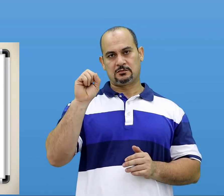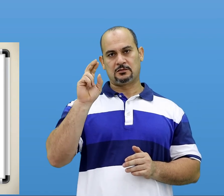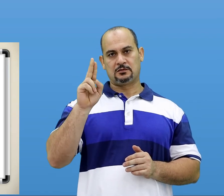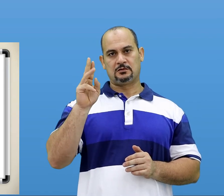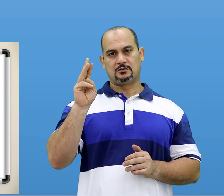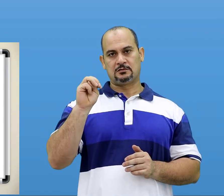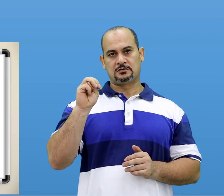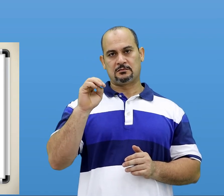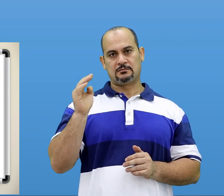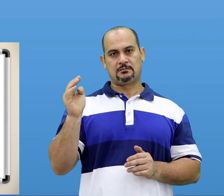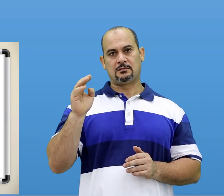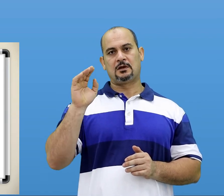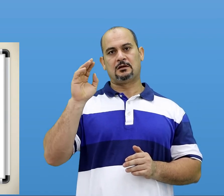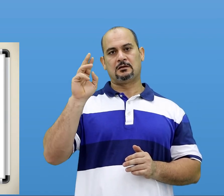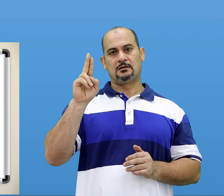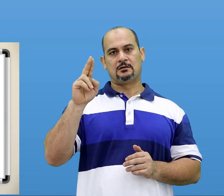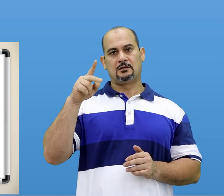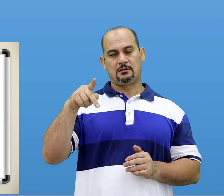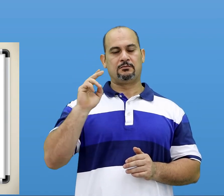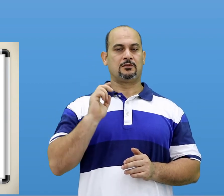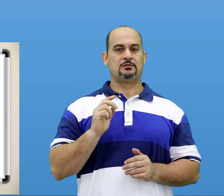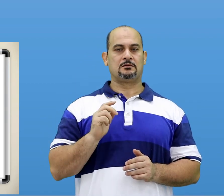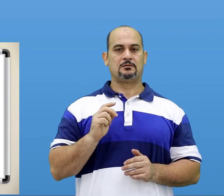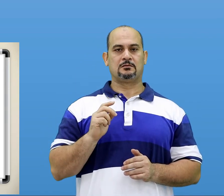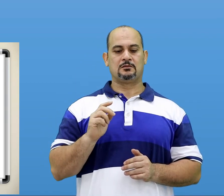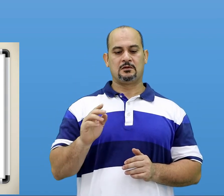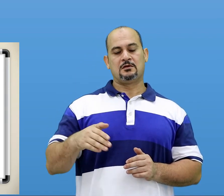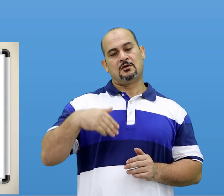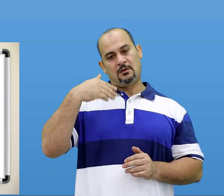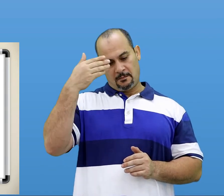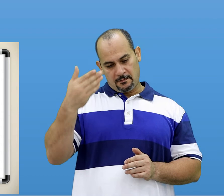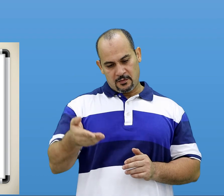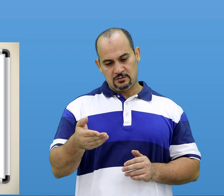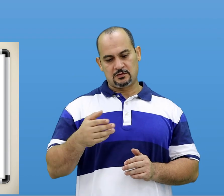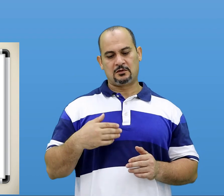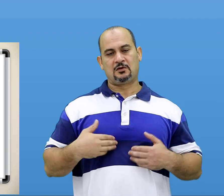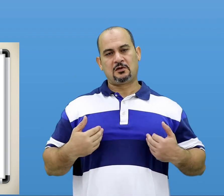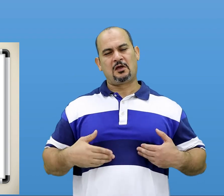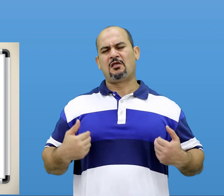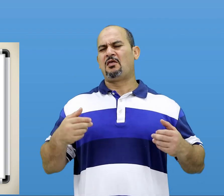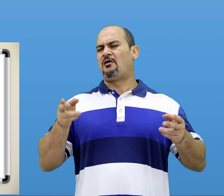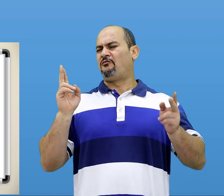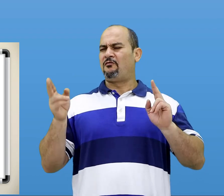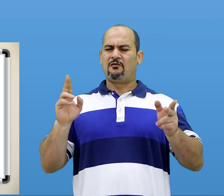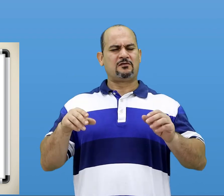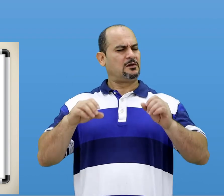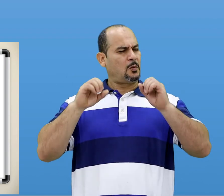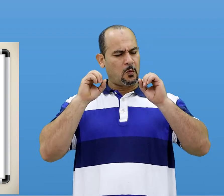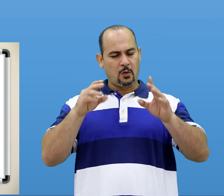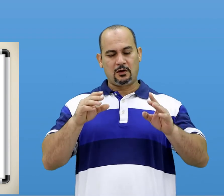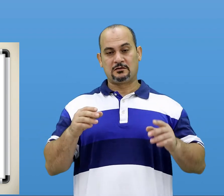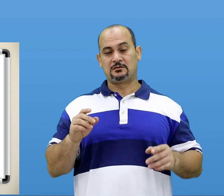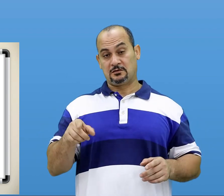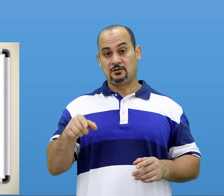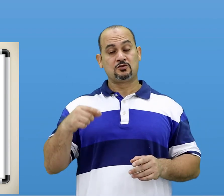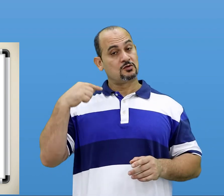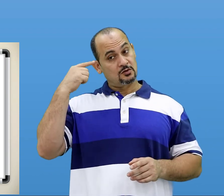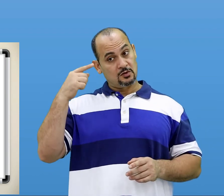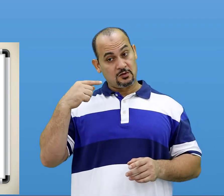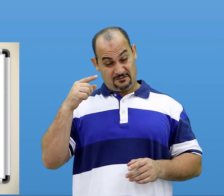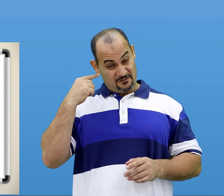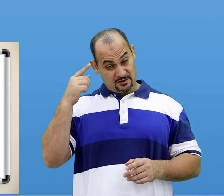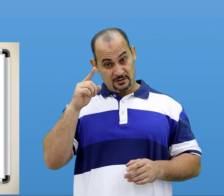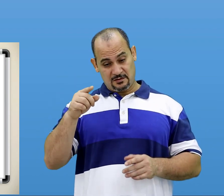wonderful atmosphere during that time, guarantee an enjoyable time for all the family. If you decided to